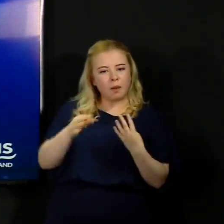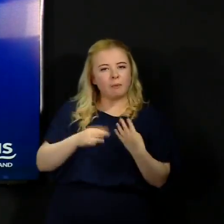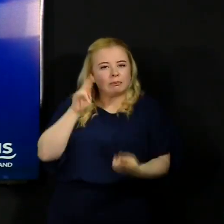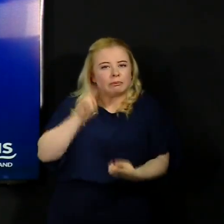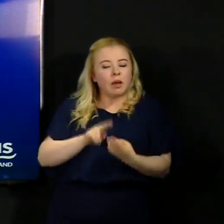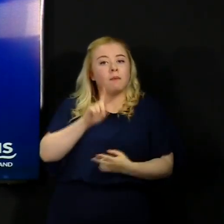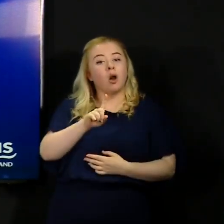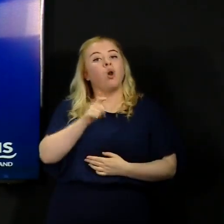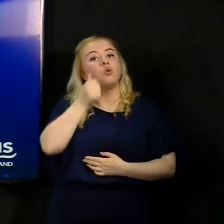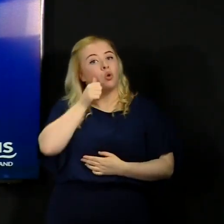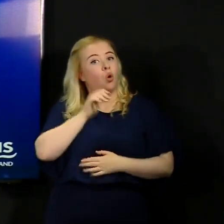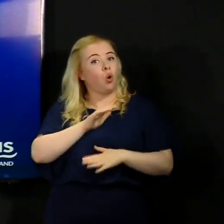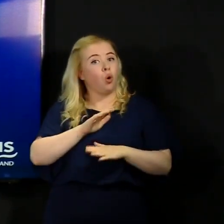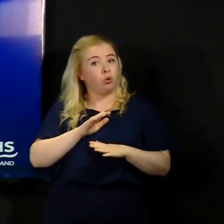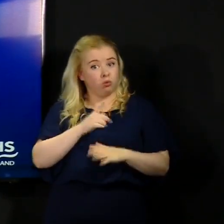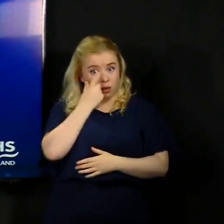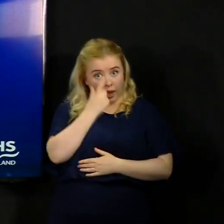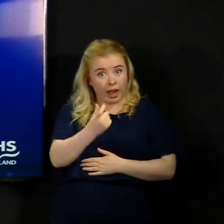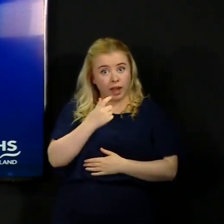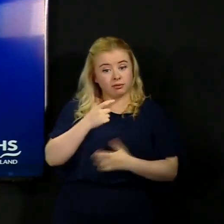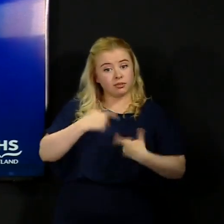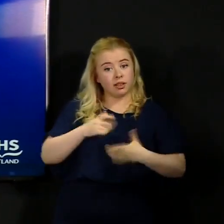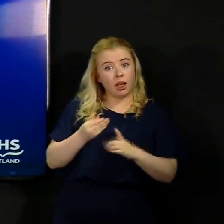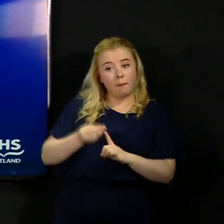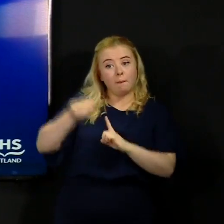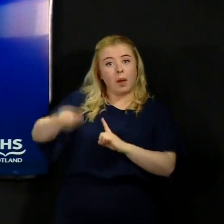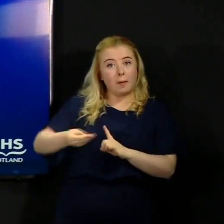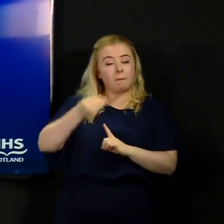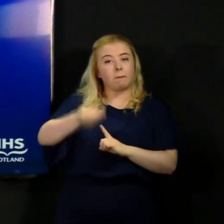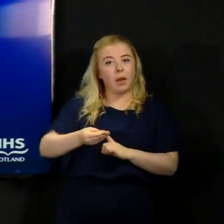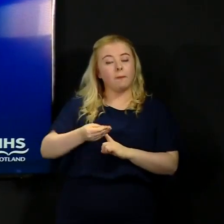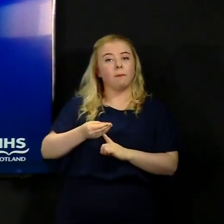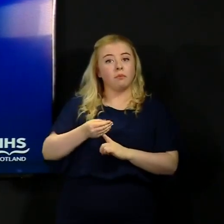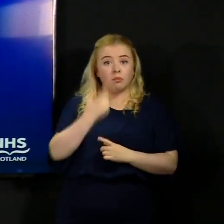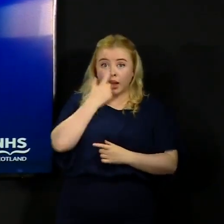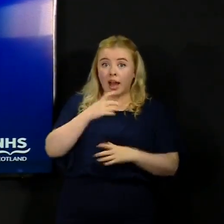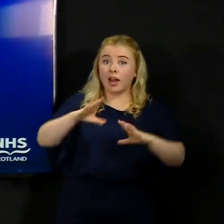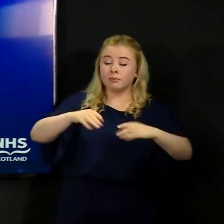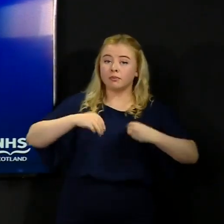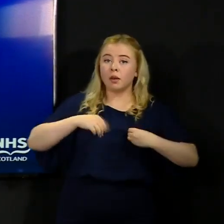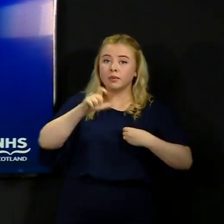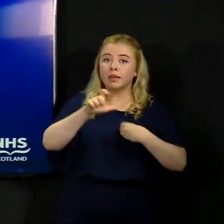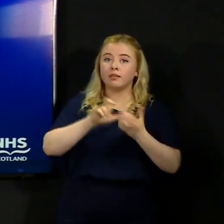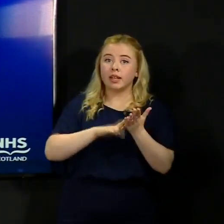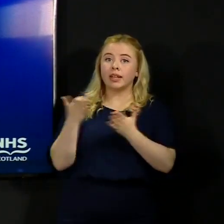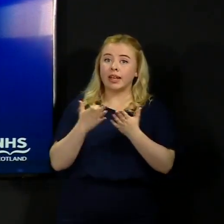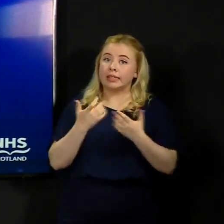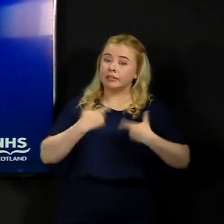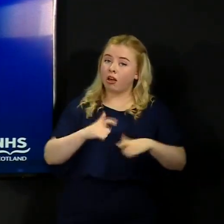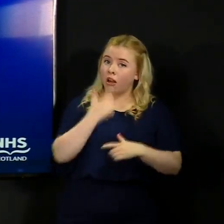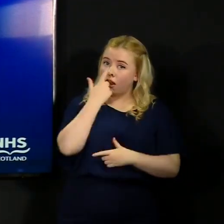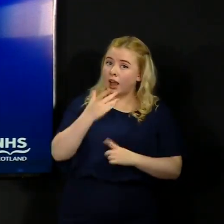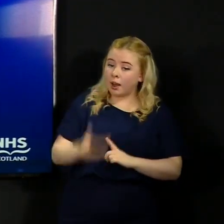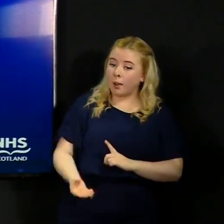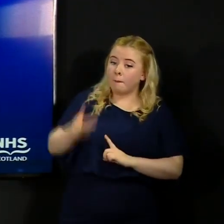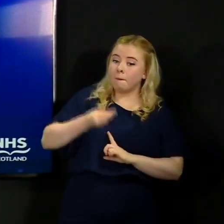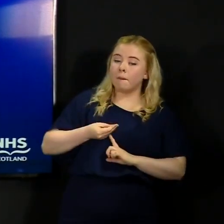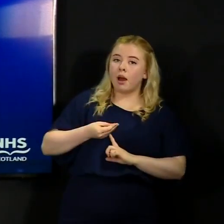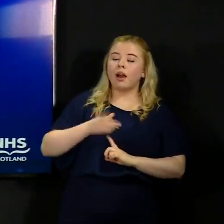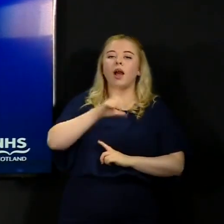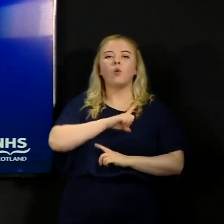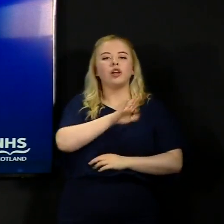for them to pass it on, and it is not impossible for them to catch the virus. So therefore, children probably